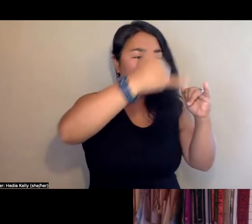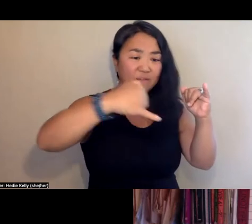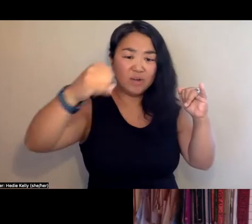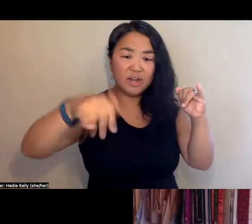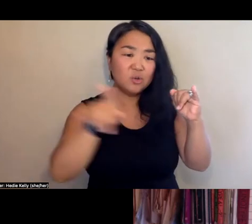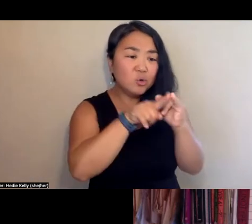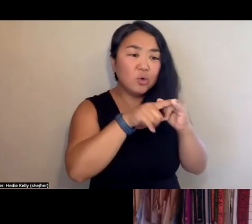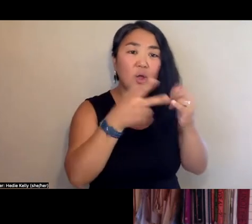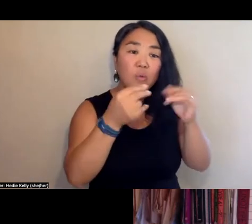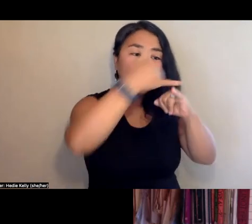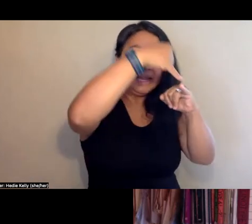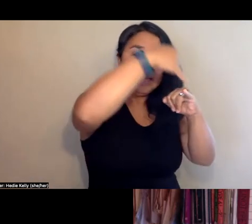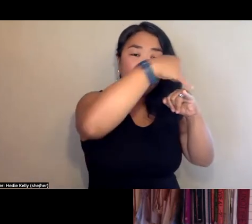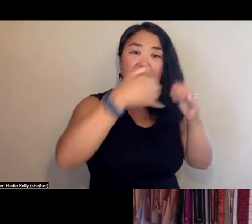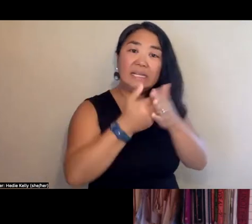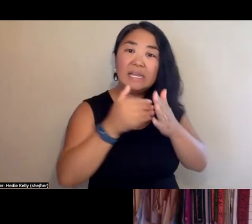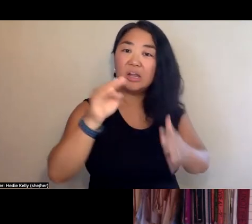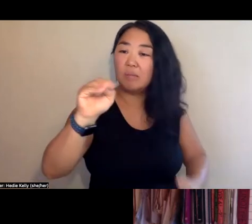County